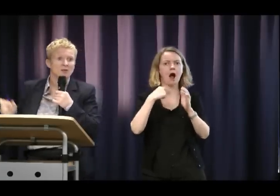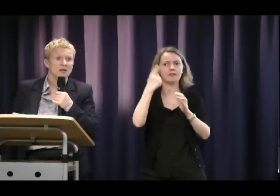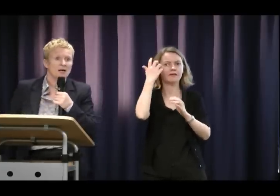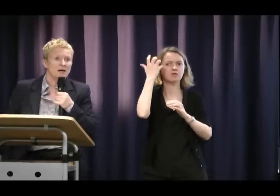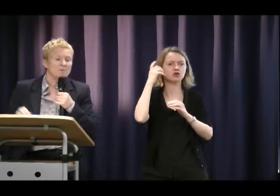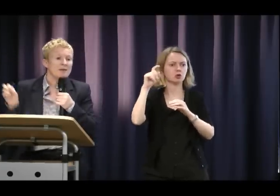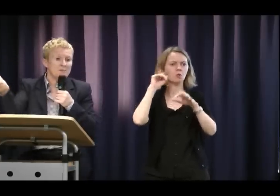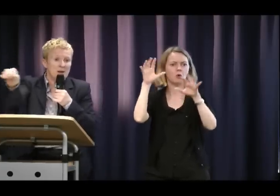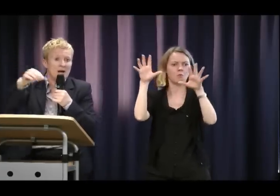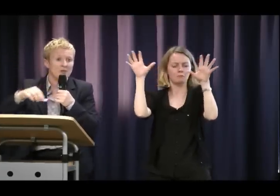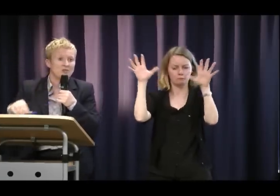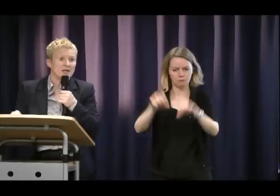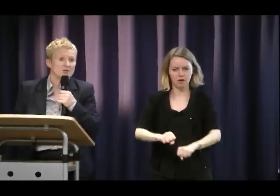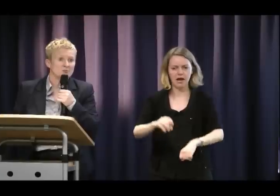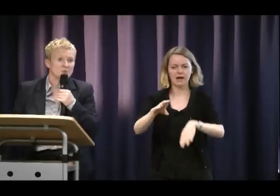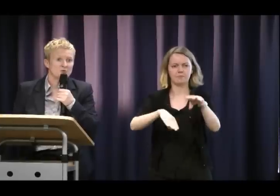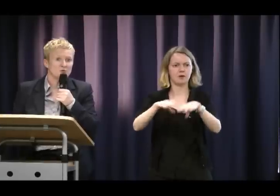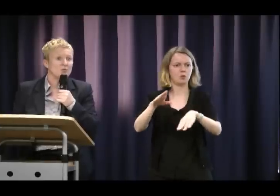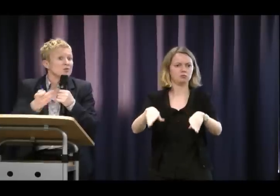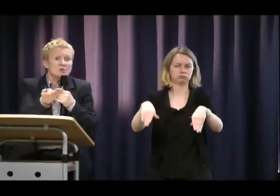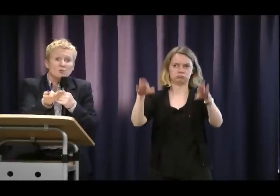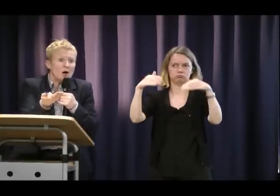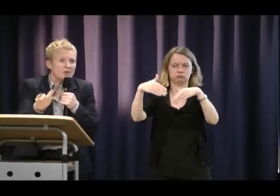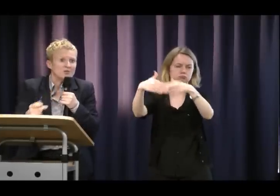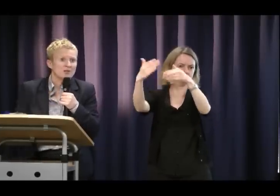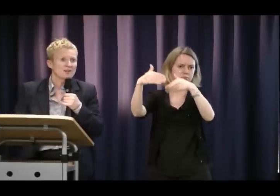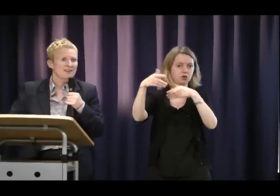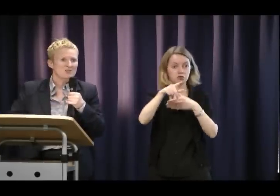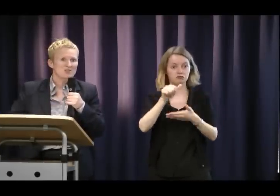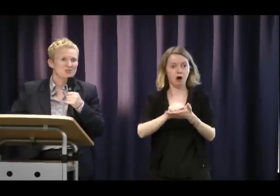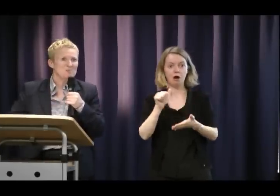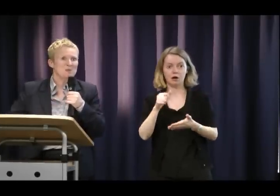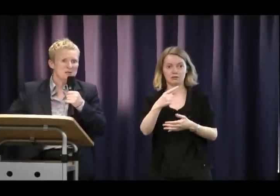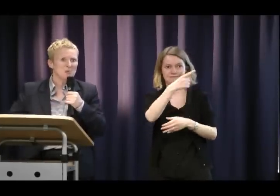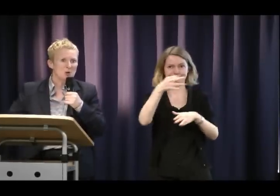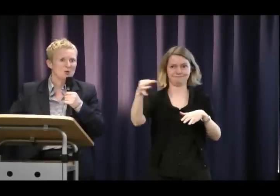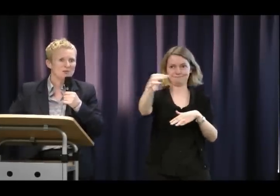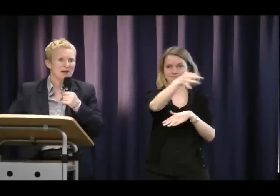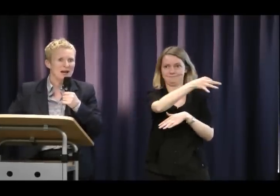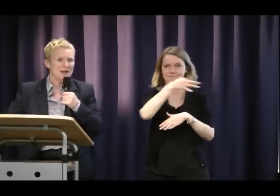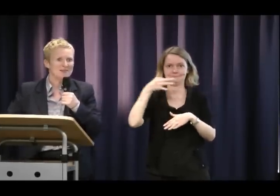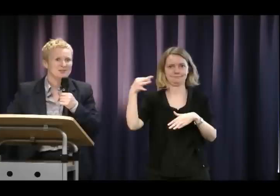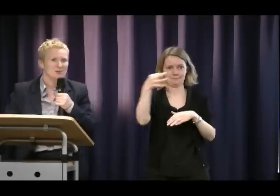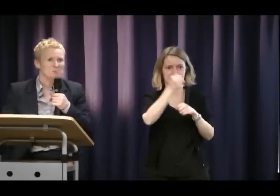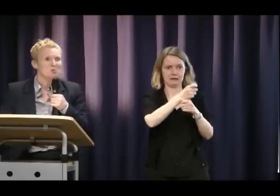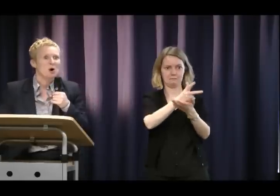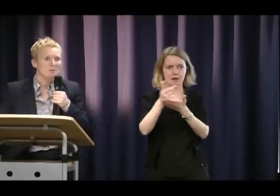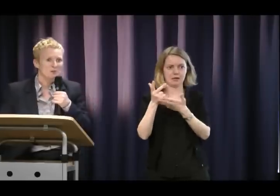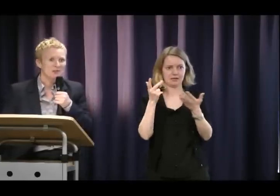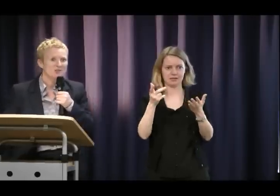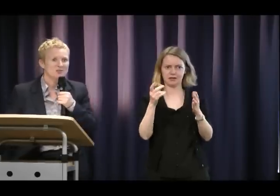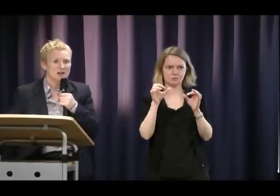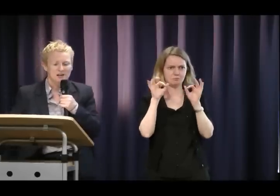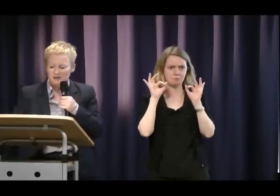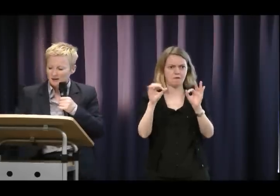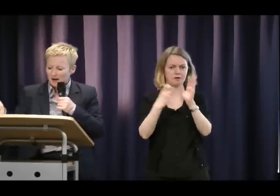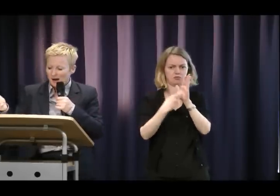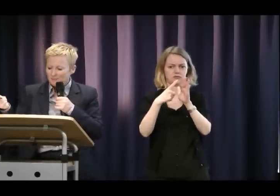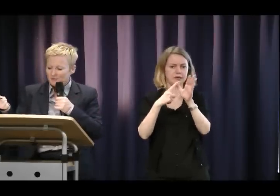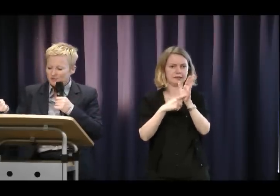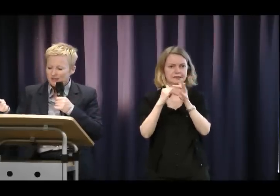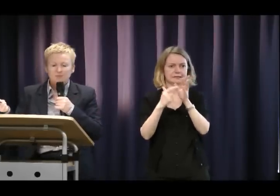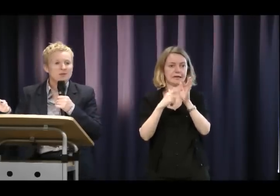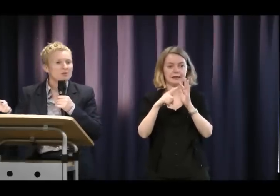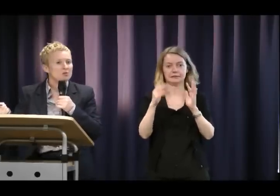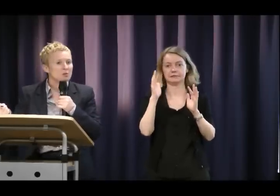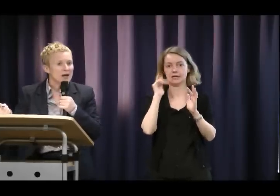redevelop that part of Dallas Books Hall, because you're right, it's just a big block of land on prime real estate.